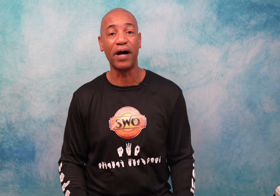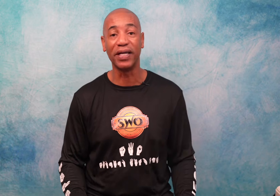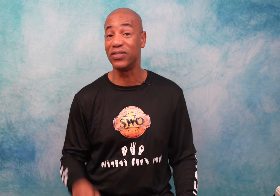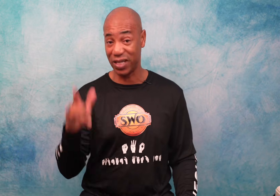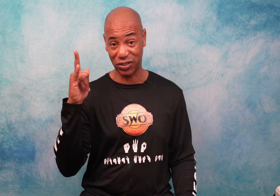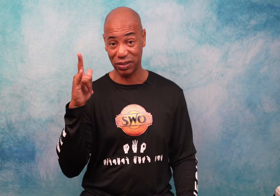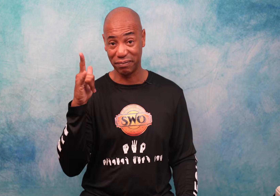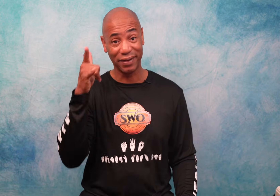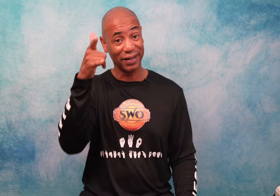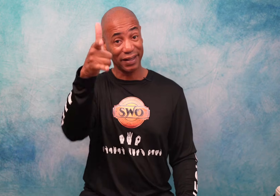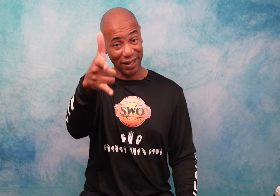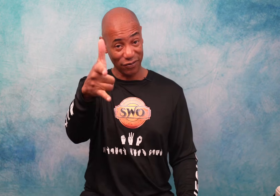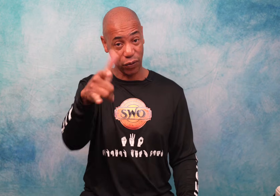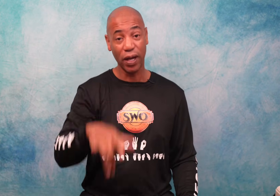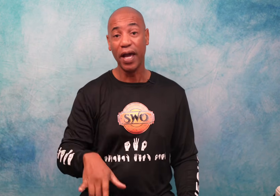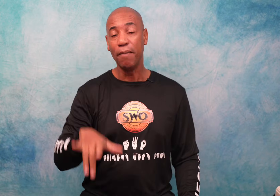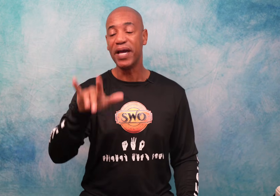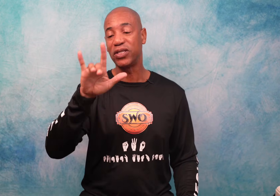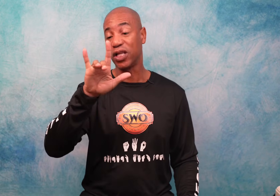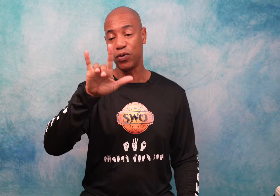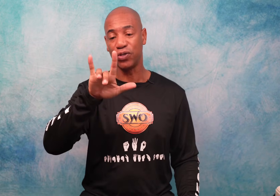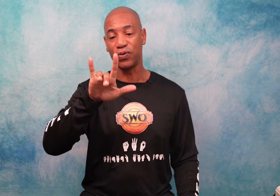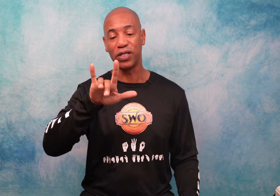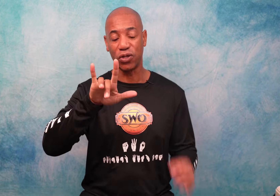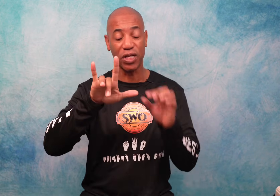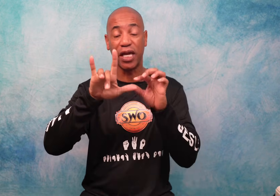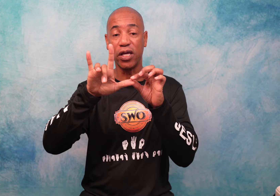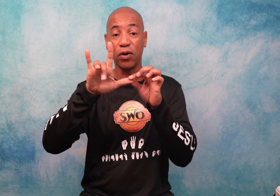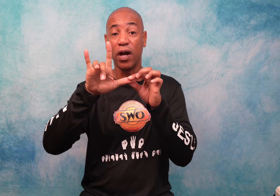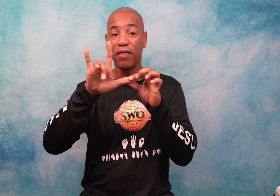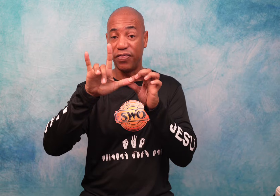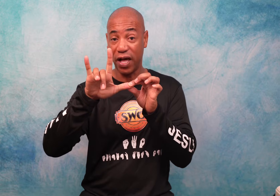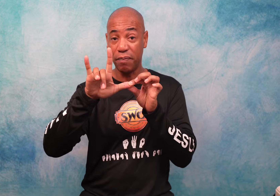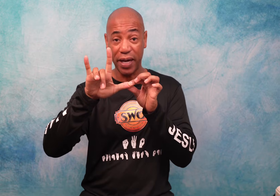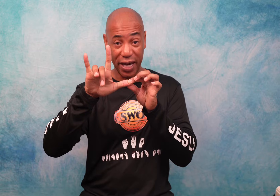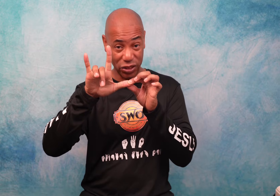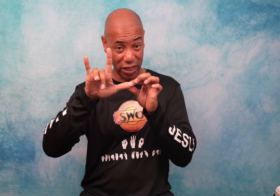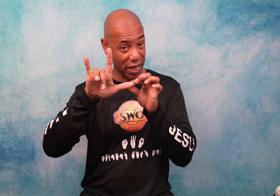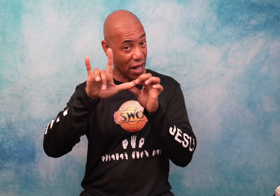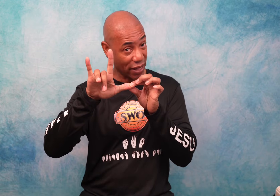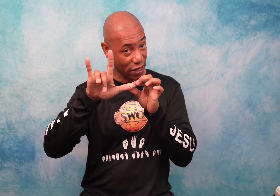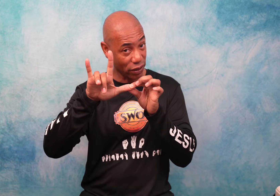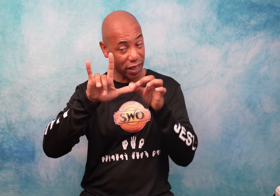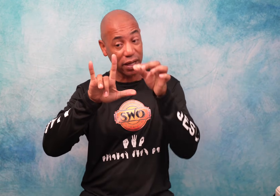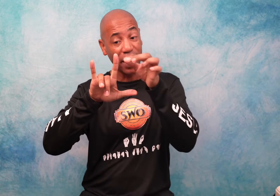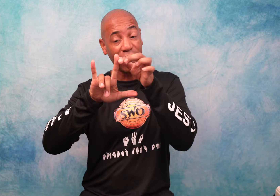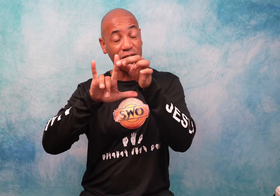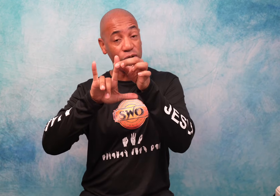is this, love you. Basically, what you're doing is you're taking your thumb, extending it out laterally, then you'll